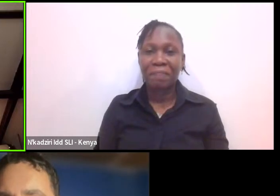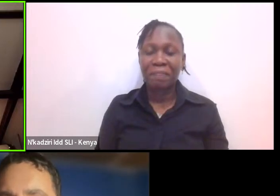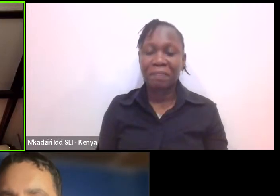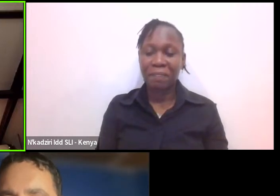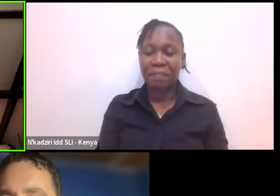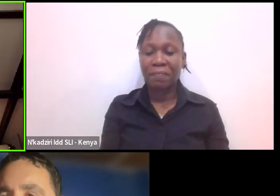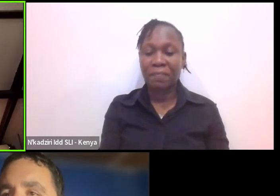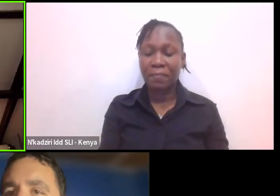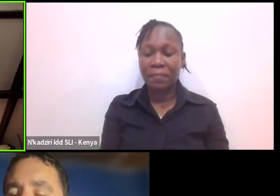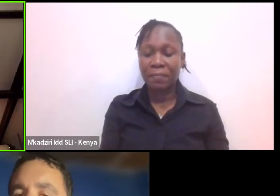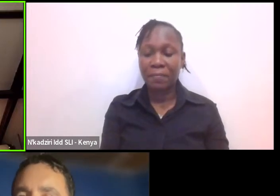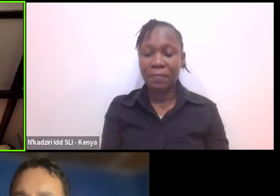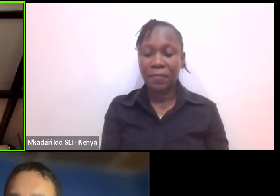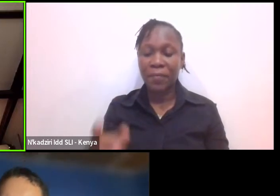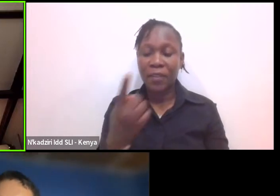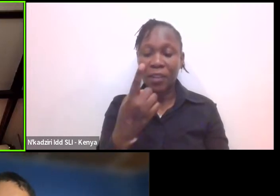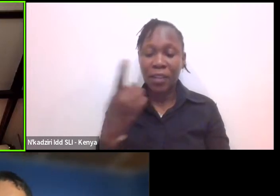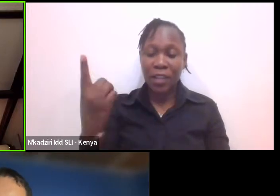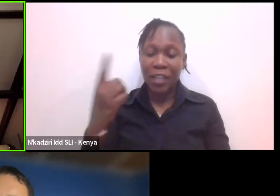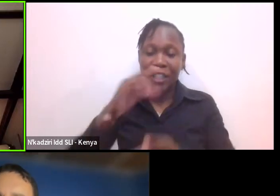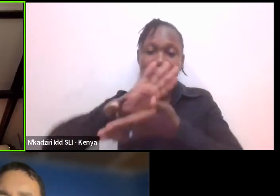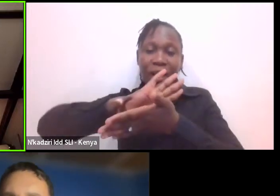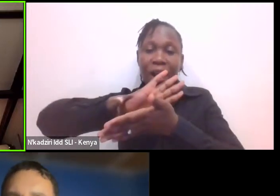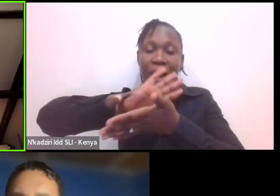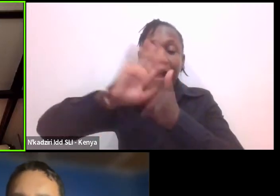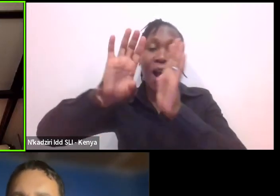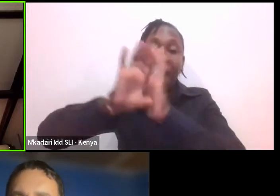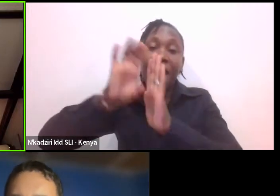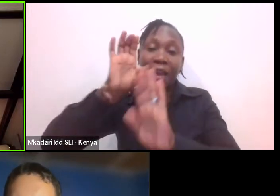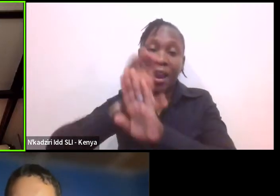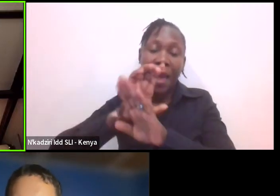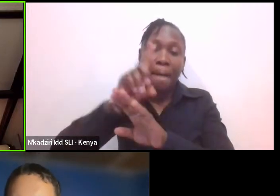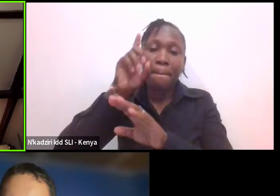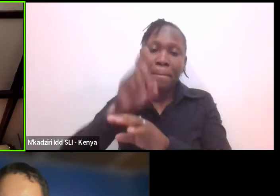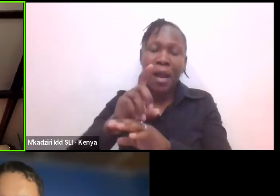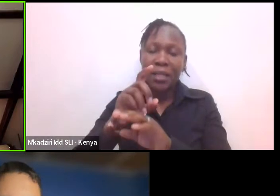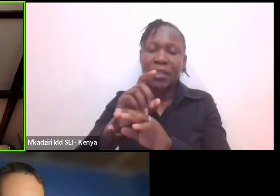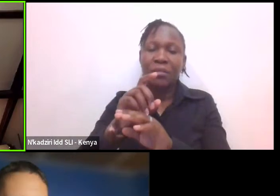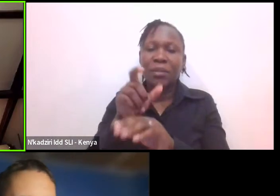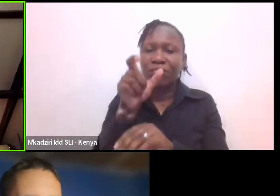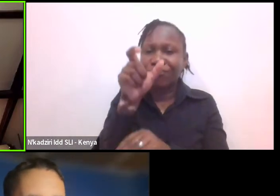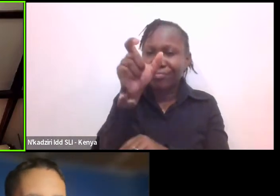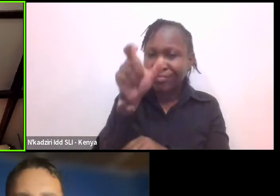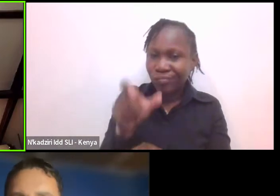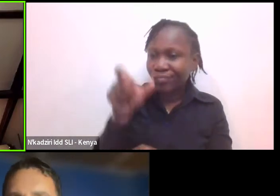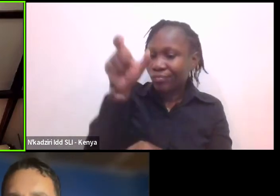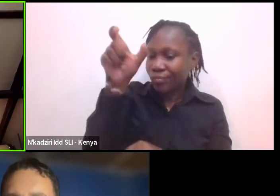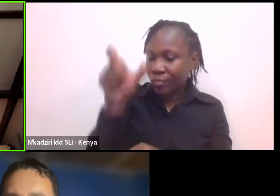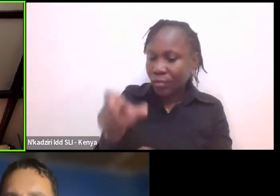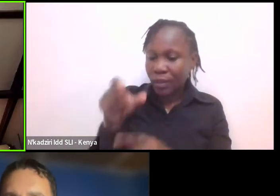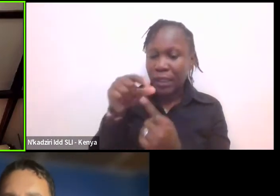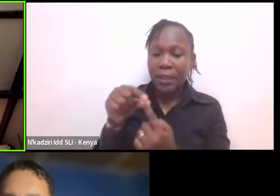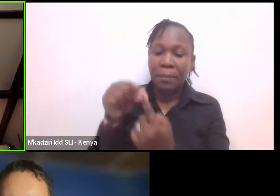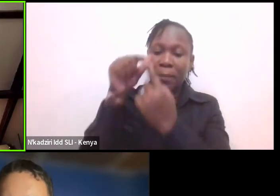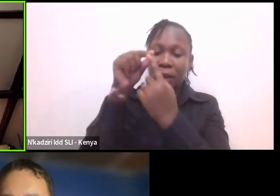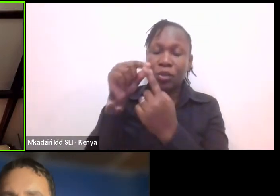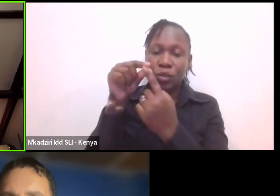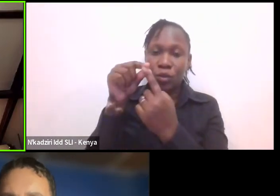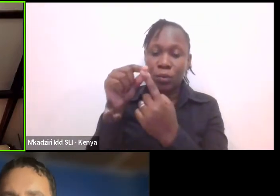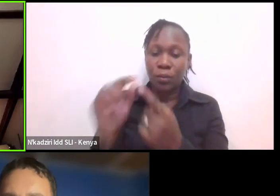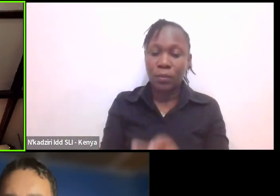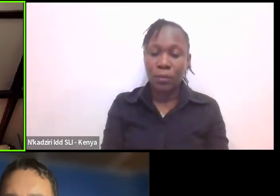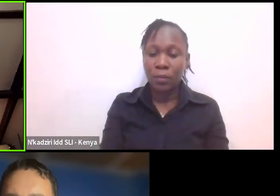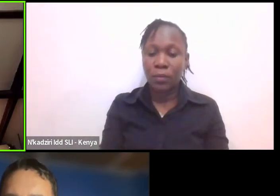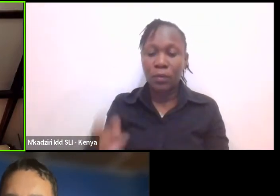Each curriculum should be personalized to consciously reflect the strengths and flight path requirements of